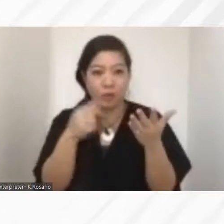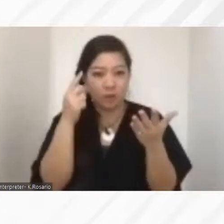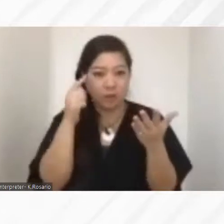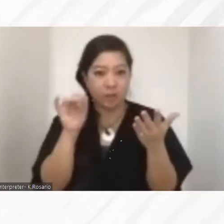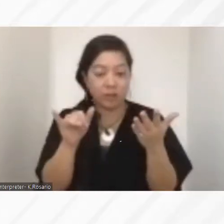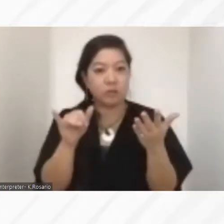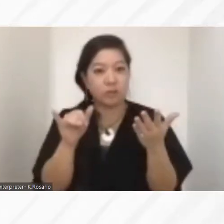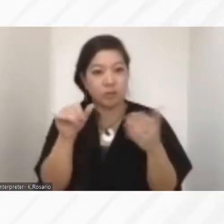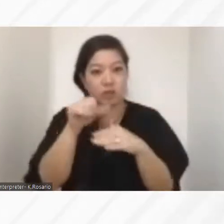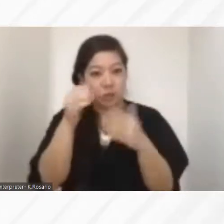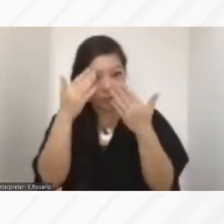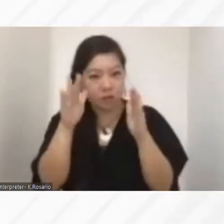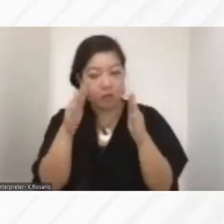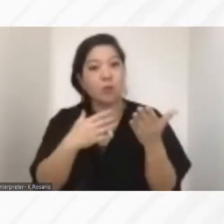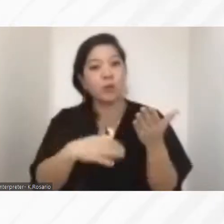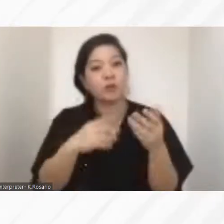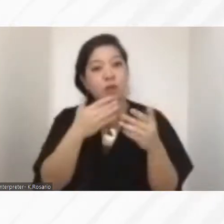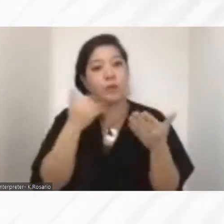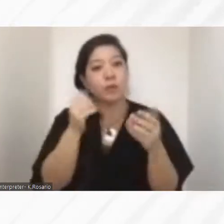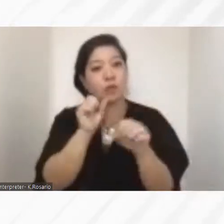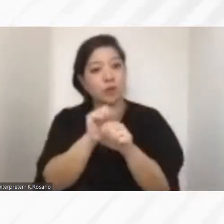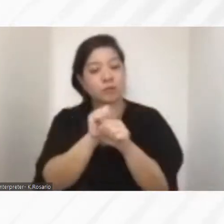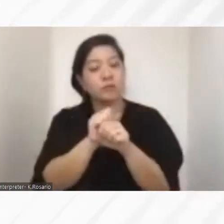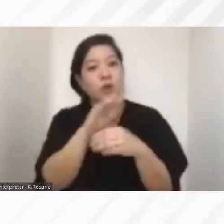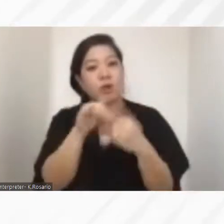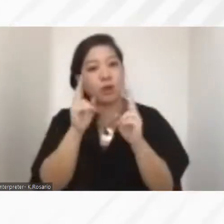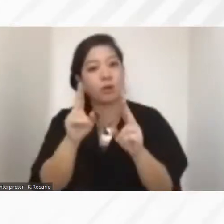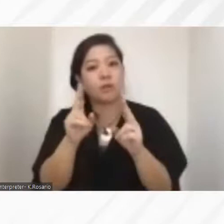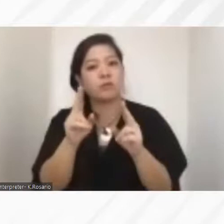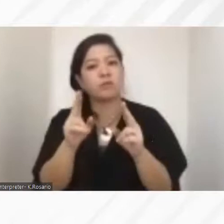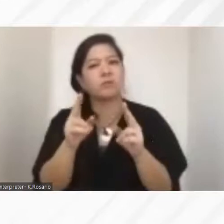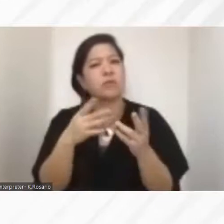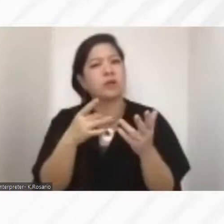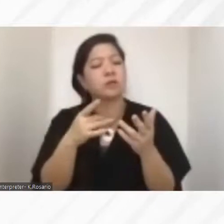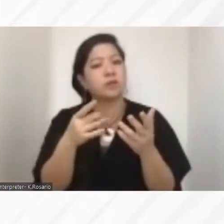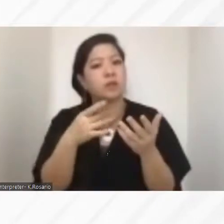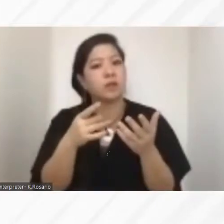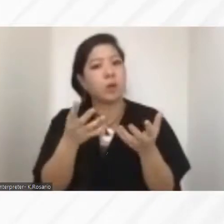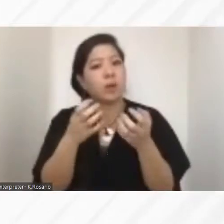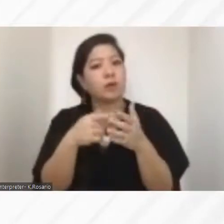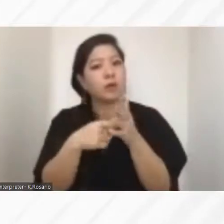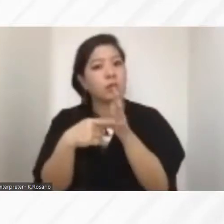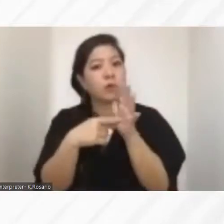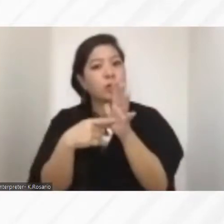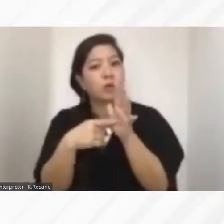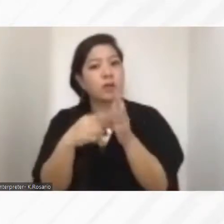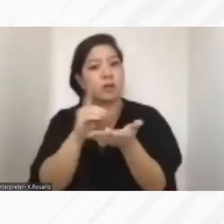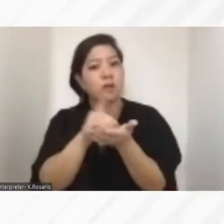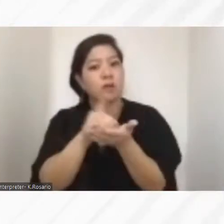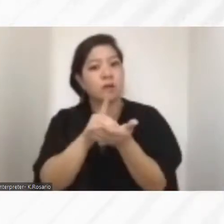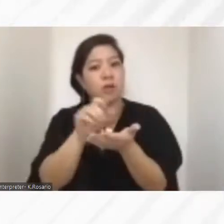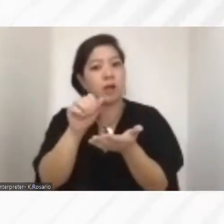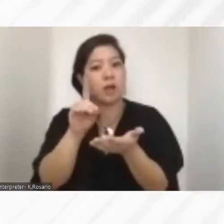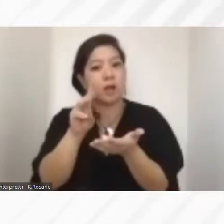General. And we wish you the best in the work you do for all of us. And as I also like to close, I do want to share with you, Dr. Adams, that many